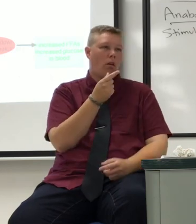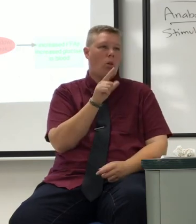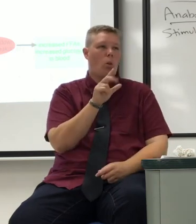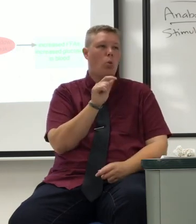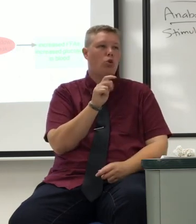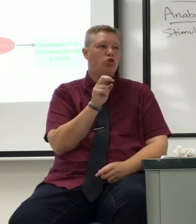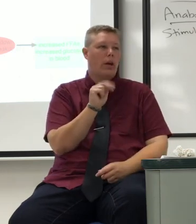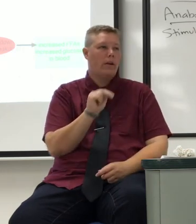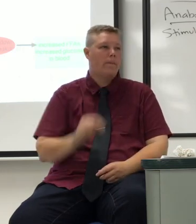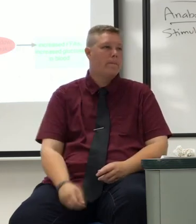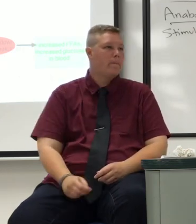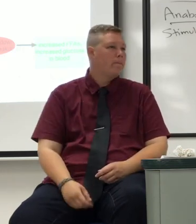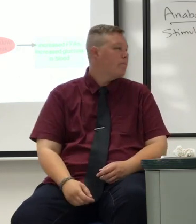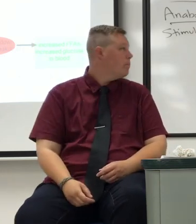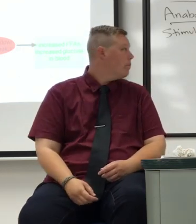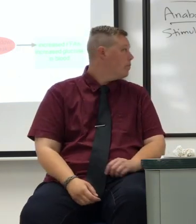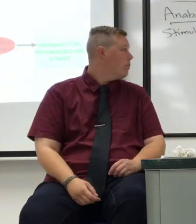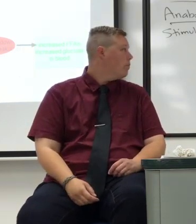Increase